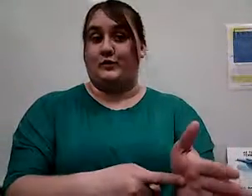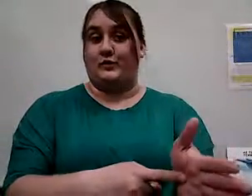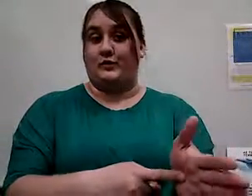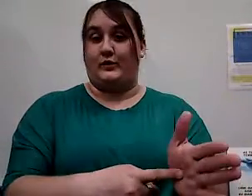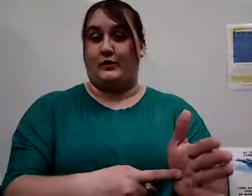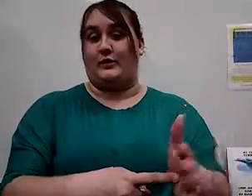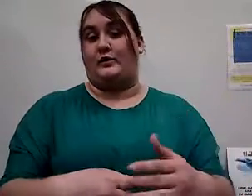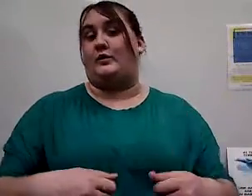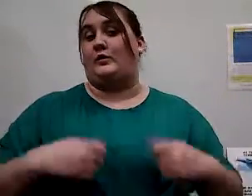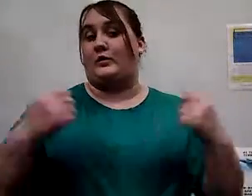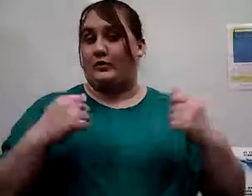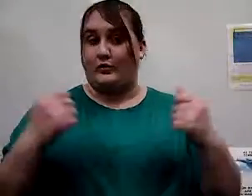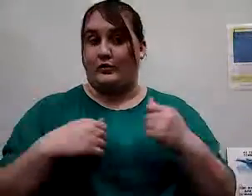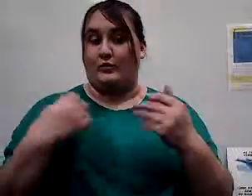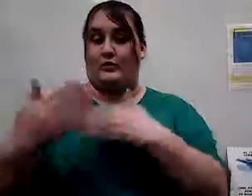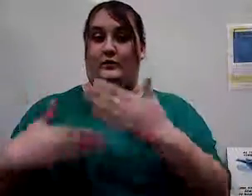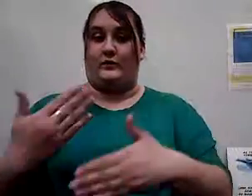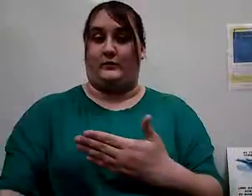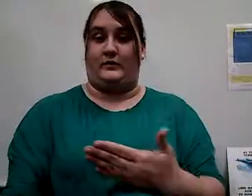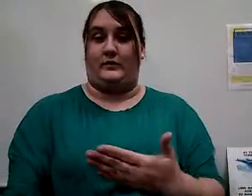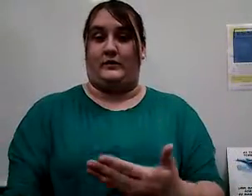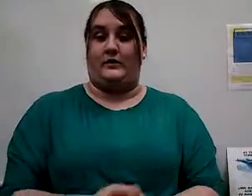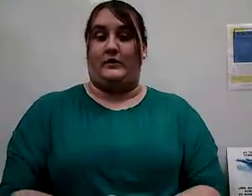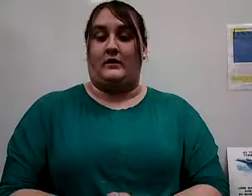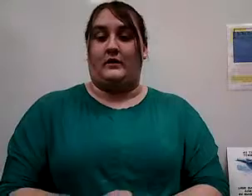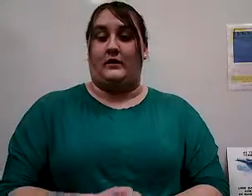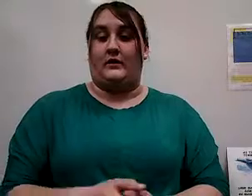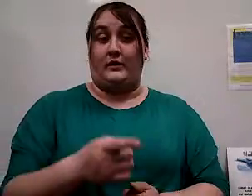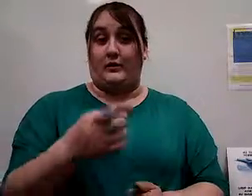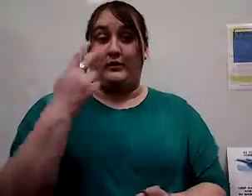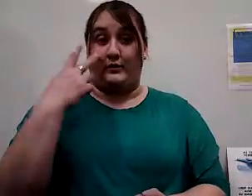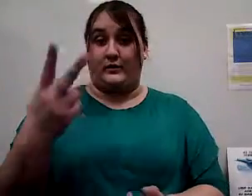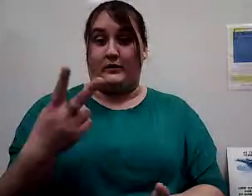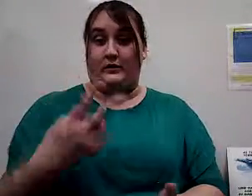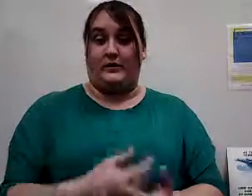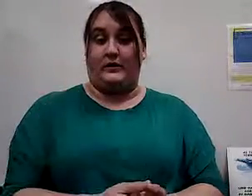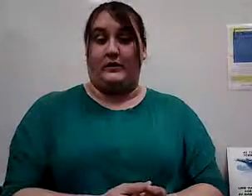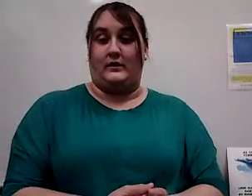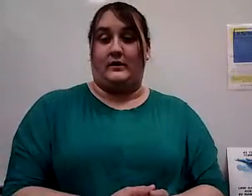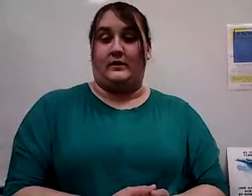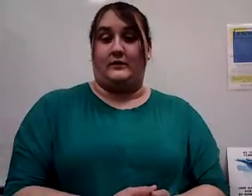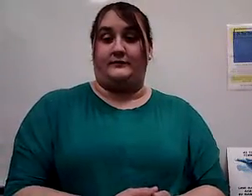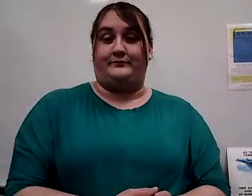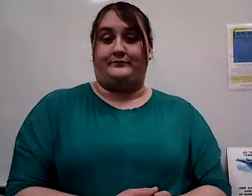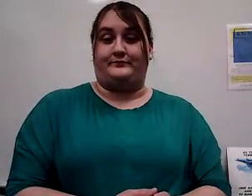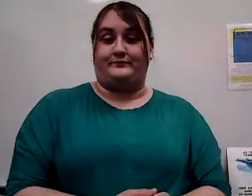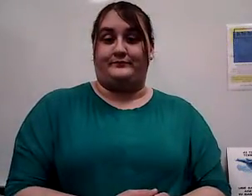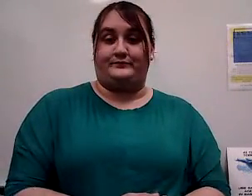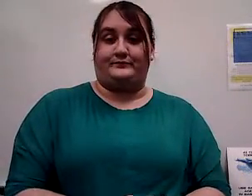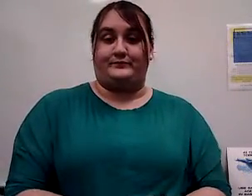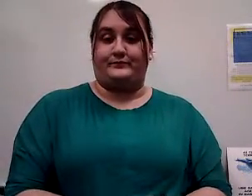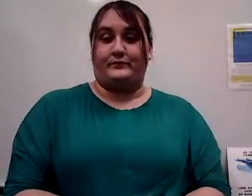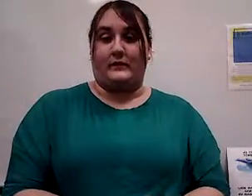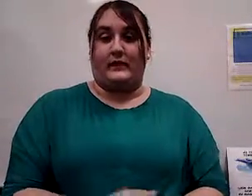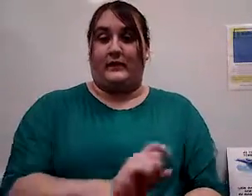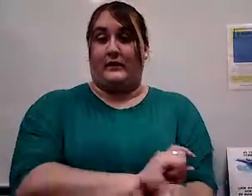process. And what you're looking at basically is taking water from its liquid phase and putting it to its